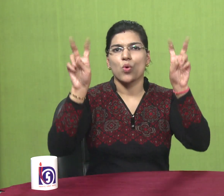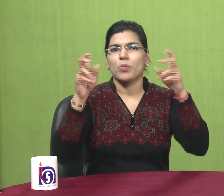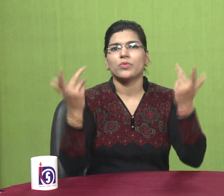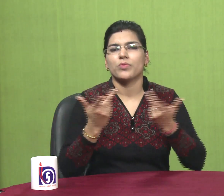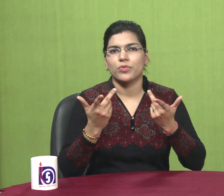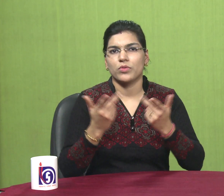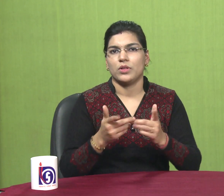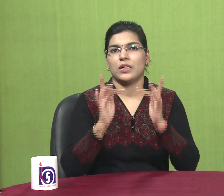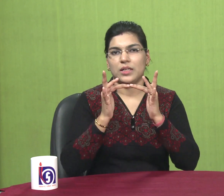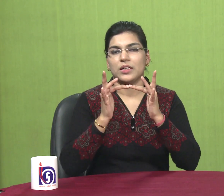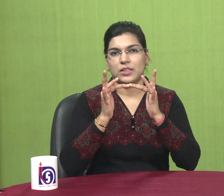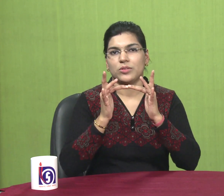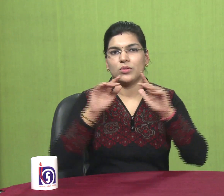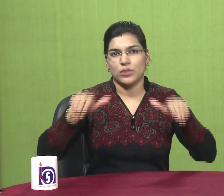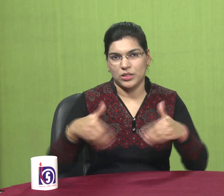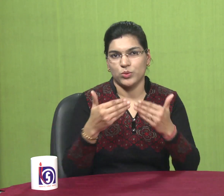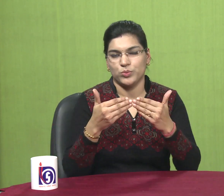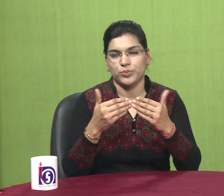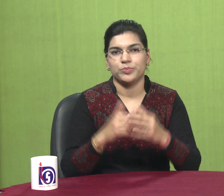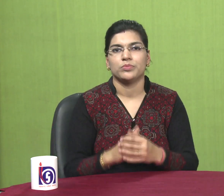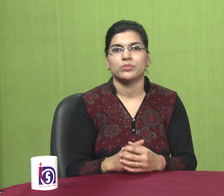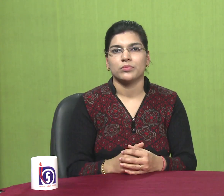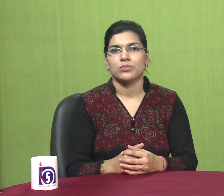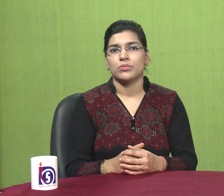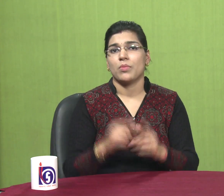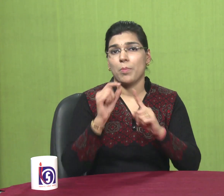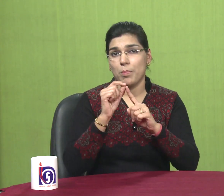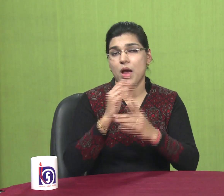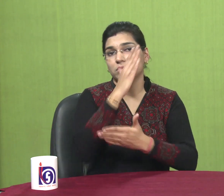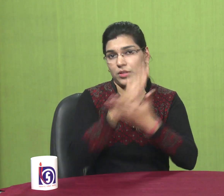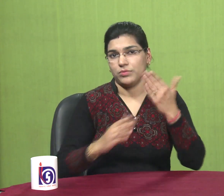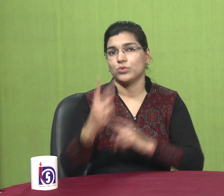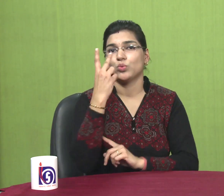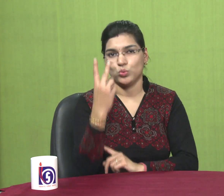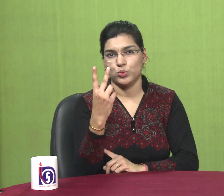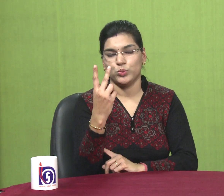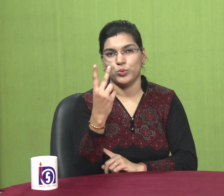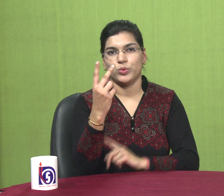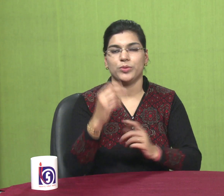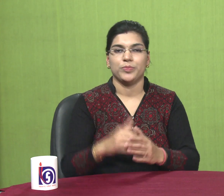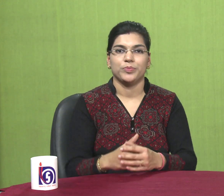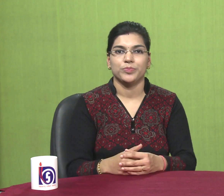The topic for today is Introduction to Internet. This is part 2.